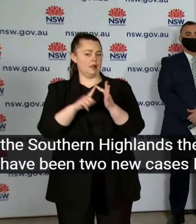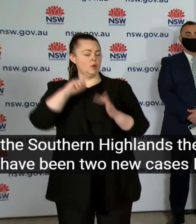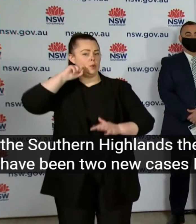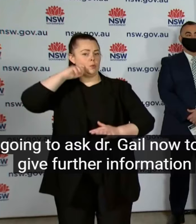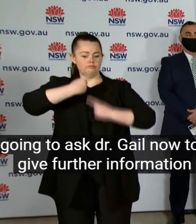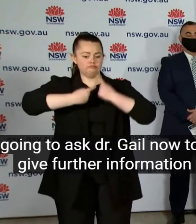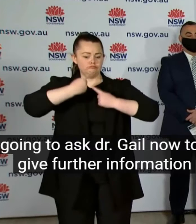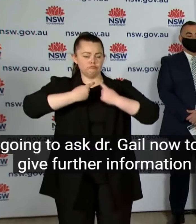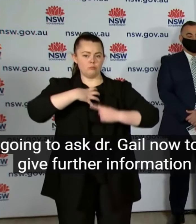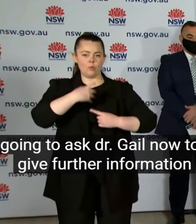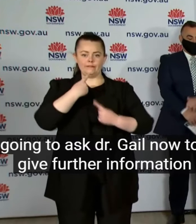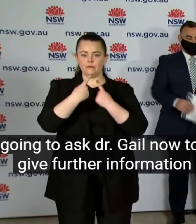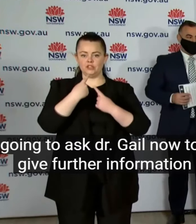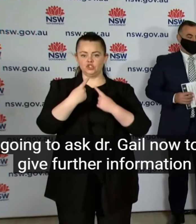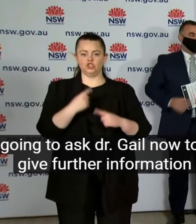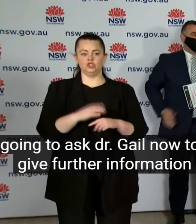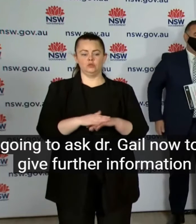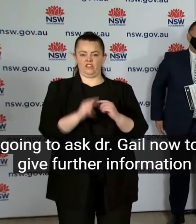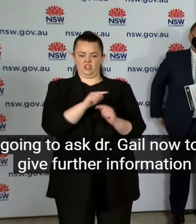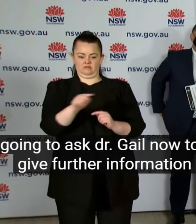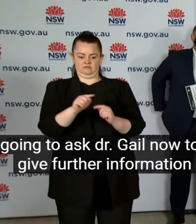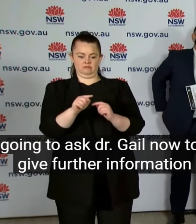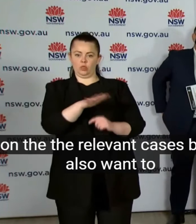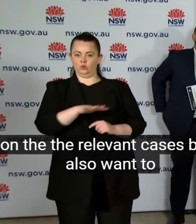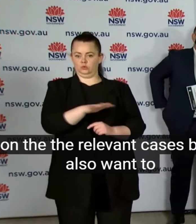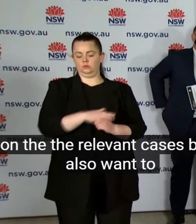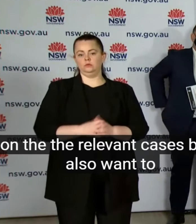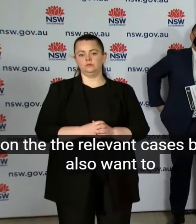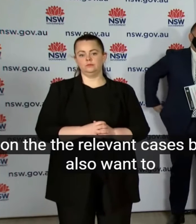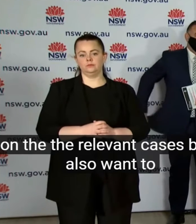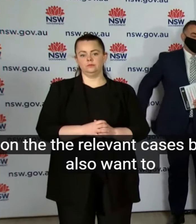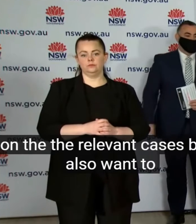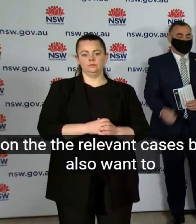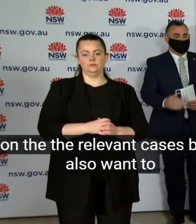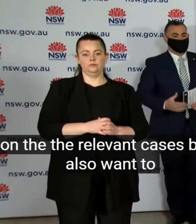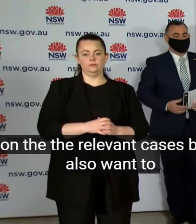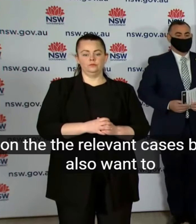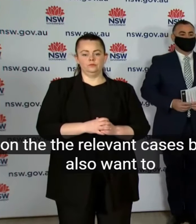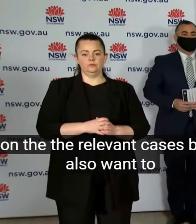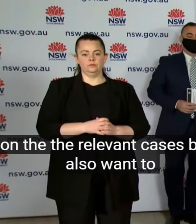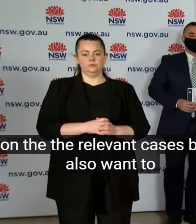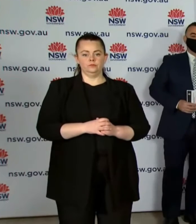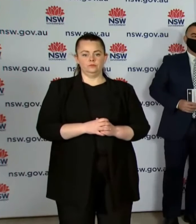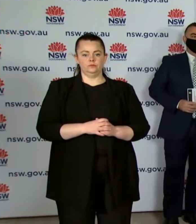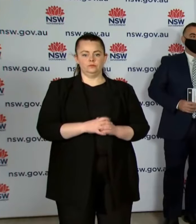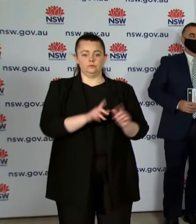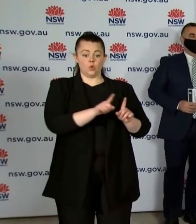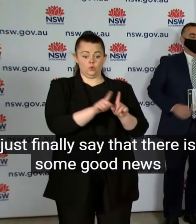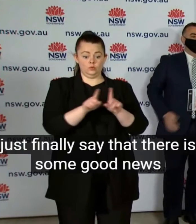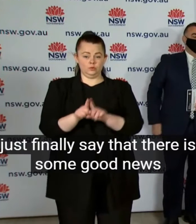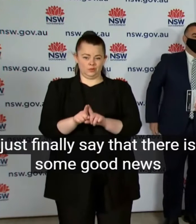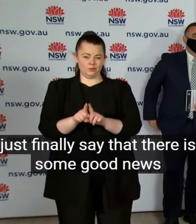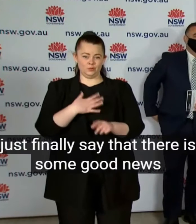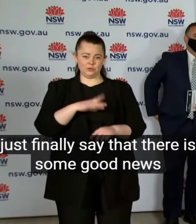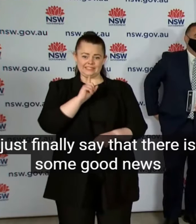further information on the relevant cases, but I also want to just finally say that